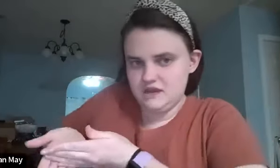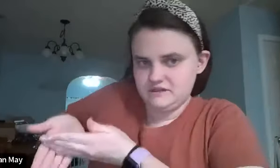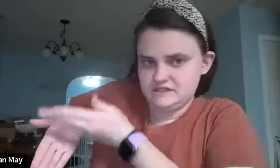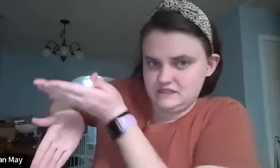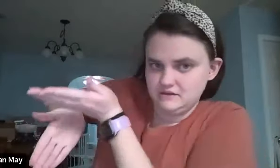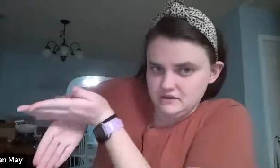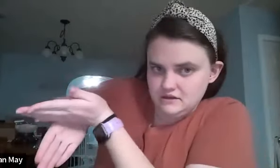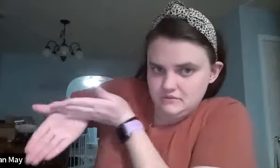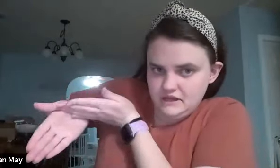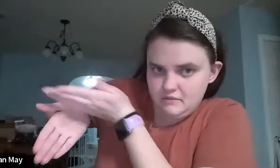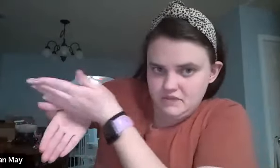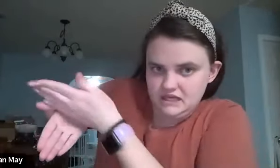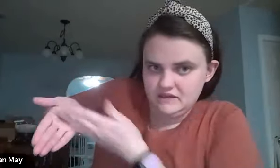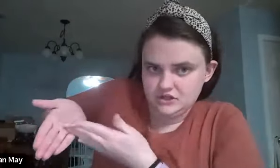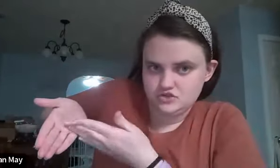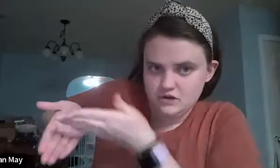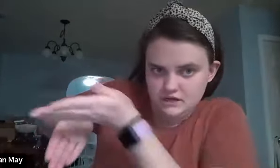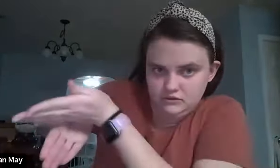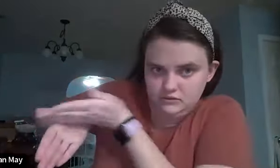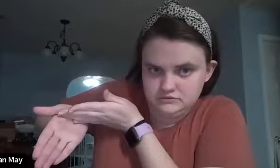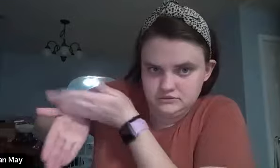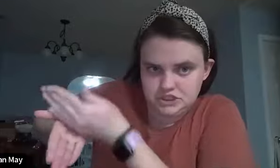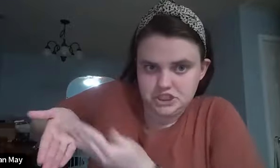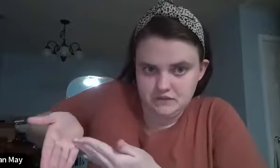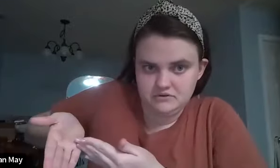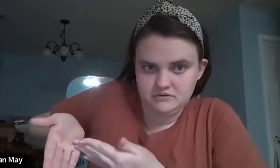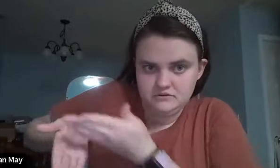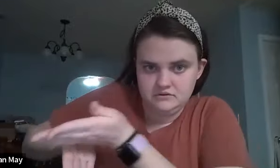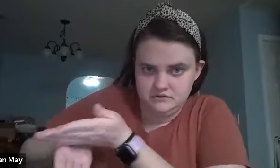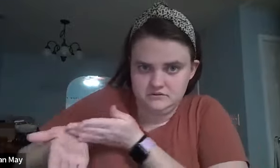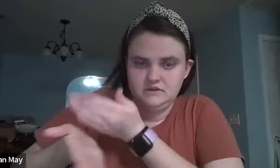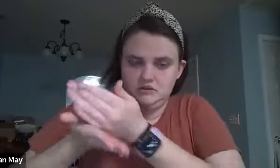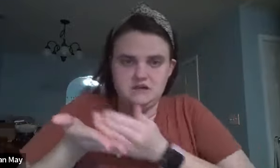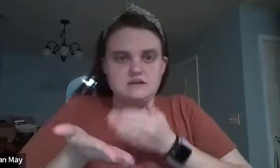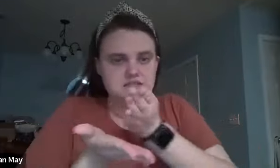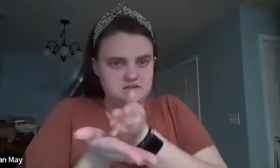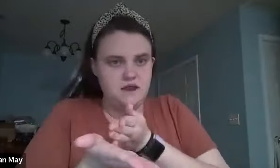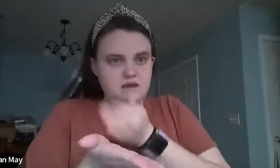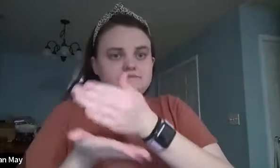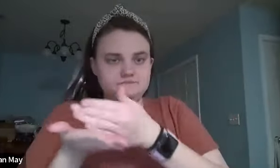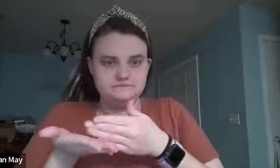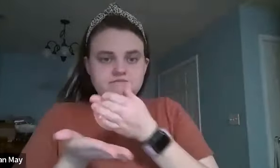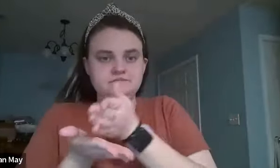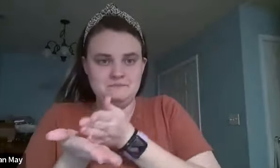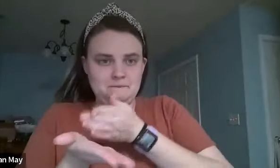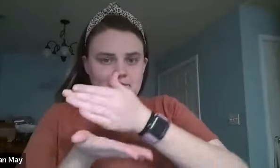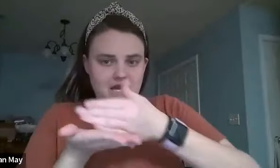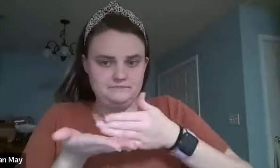really see, but like I'm making like a triangle shape. Like you're cutting out a slice of pie. Pie.